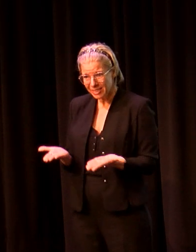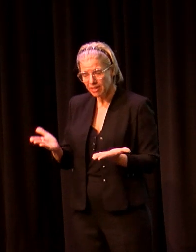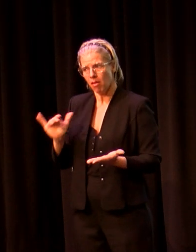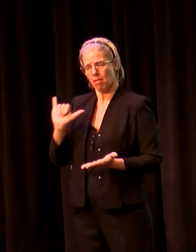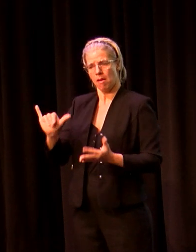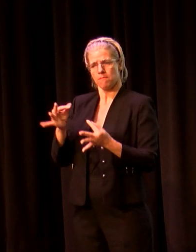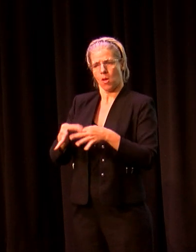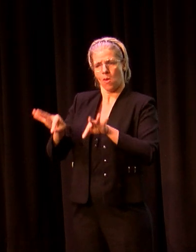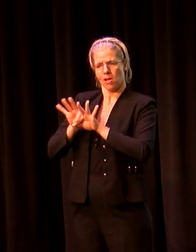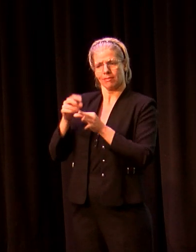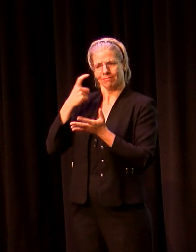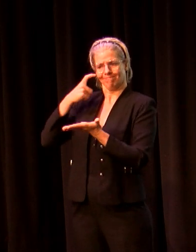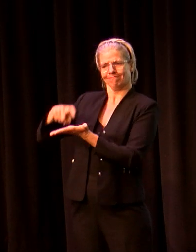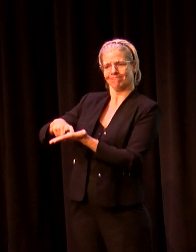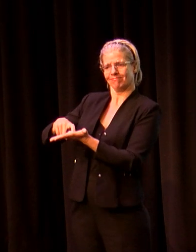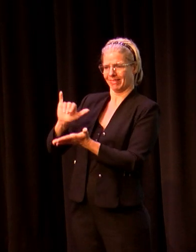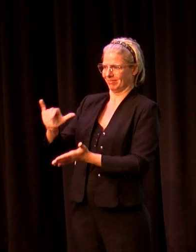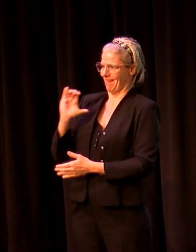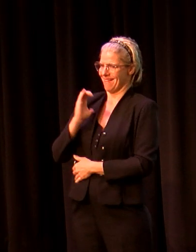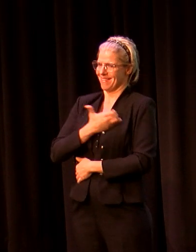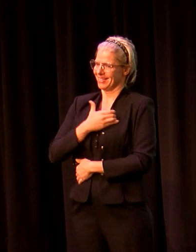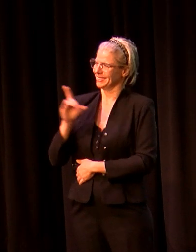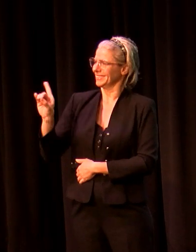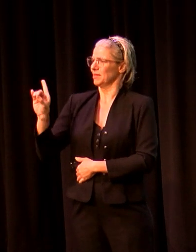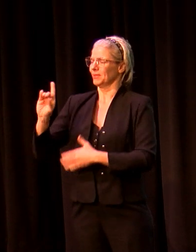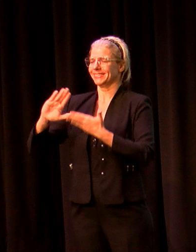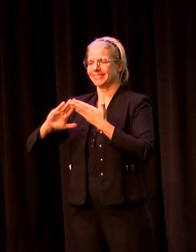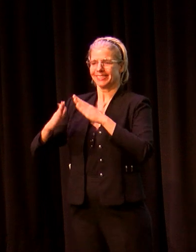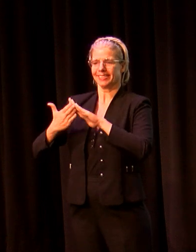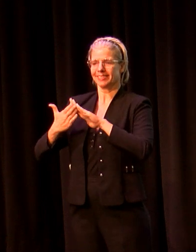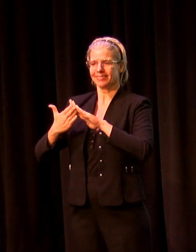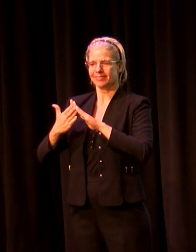for our democratic and city processes.